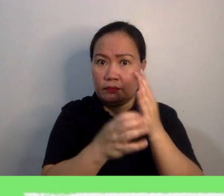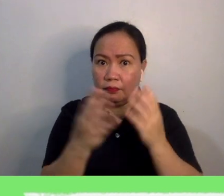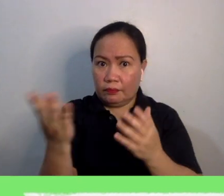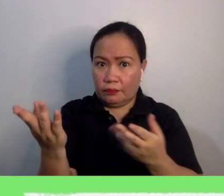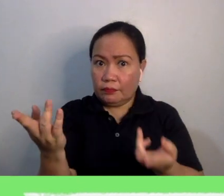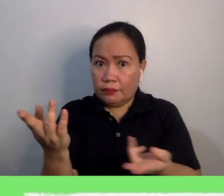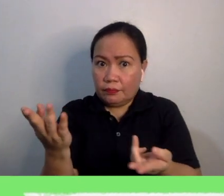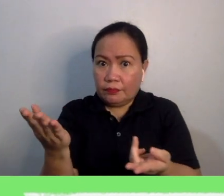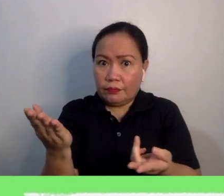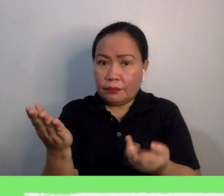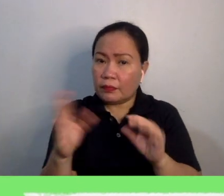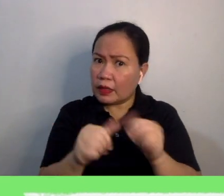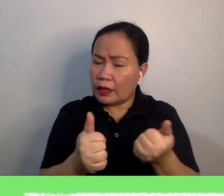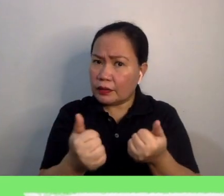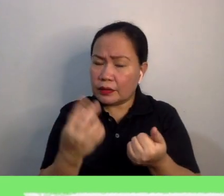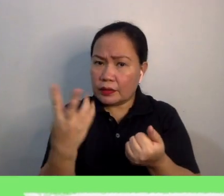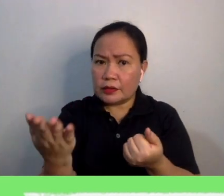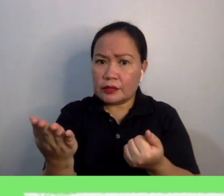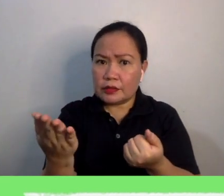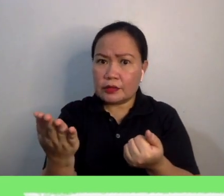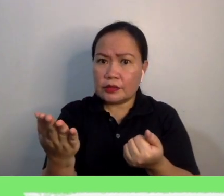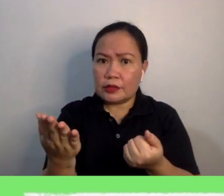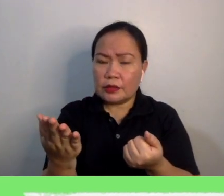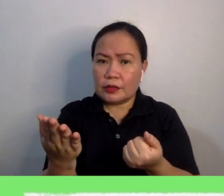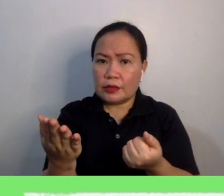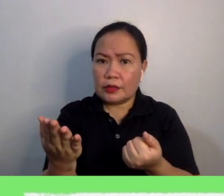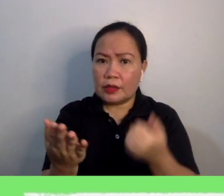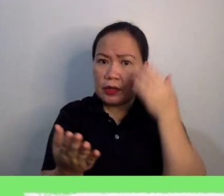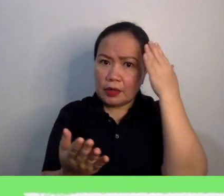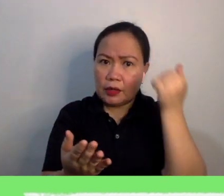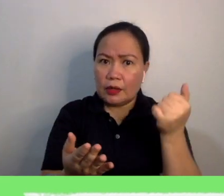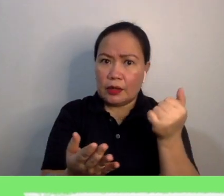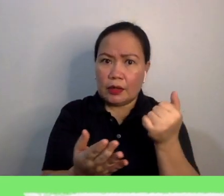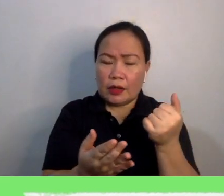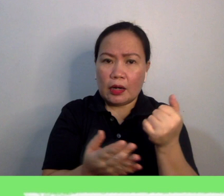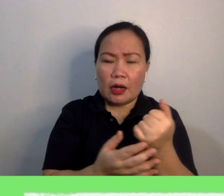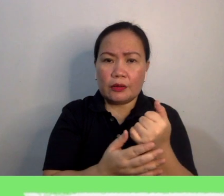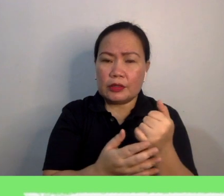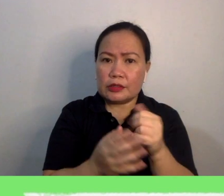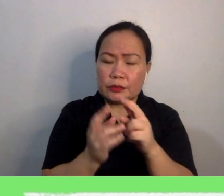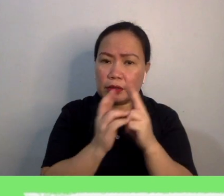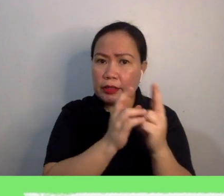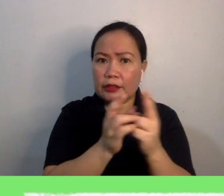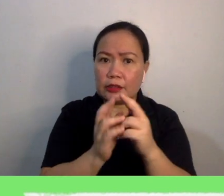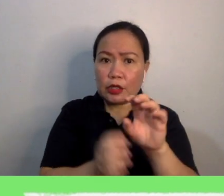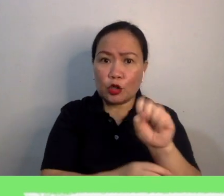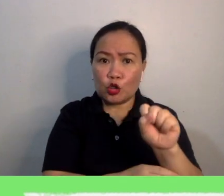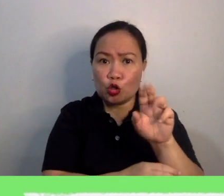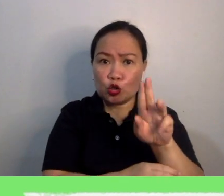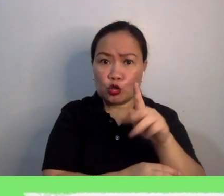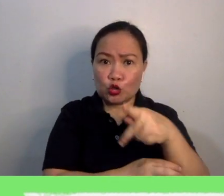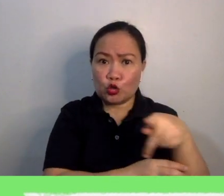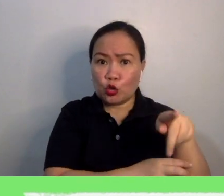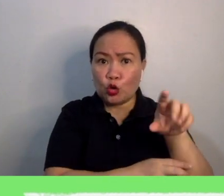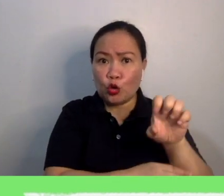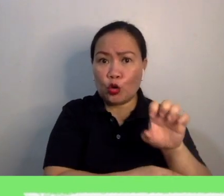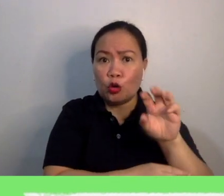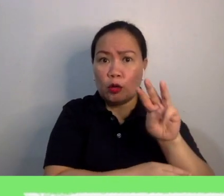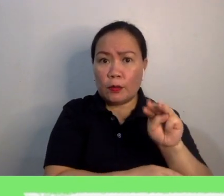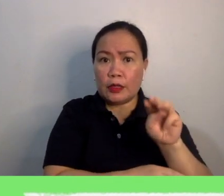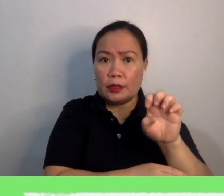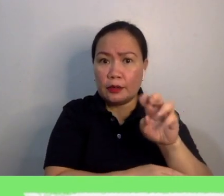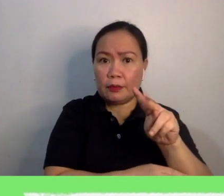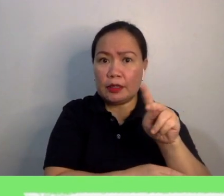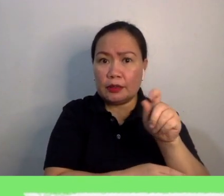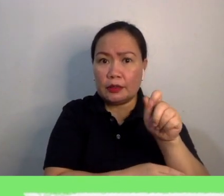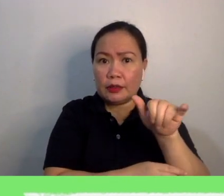two related? Anong relationship ng supplementary angle sa linear pair? Kasi yung example ng